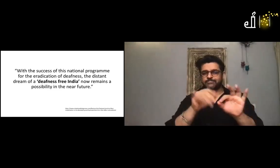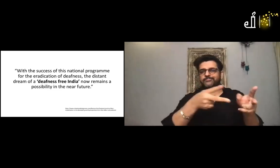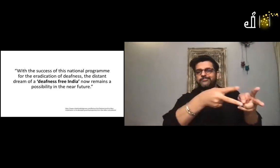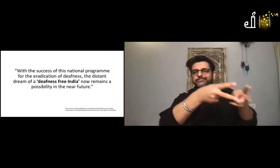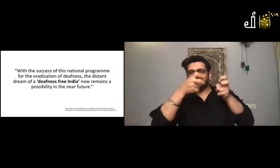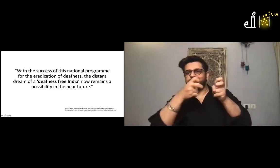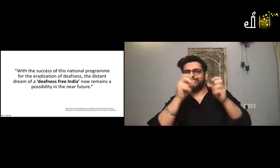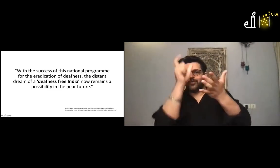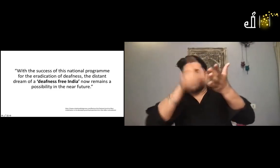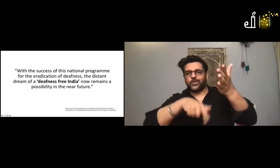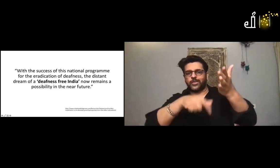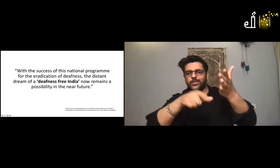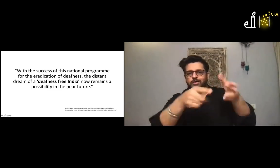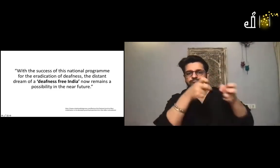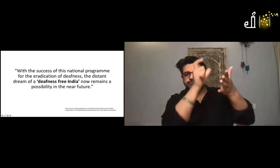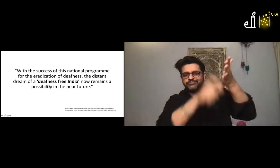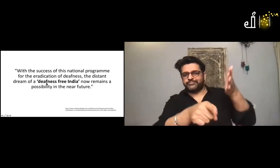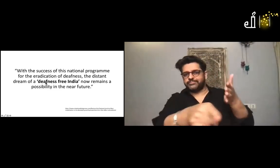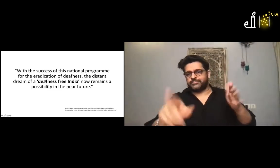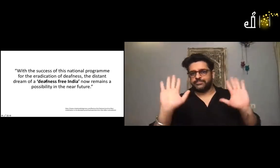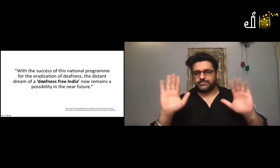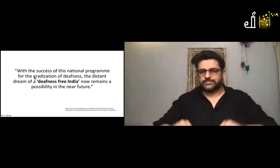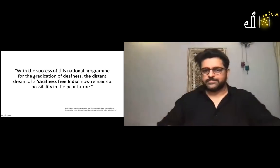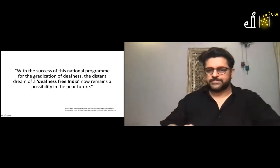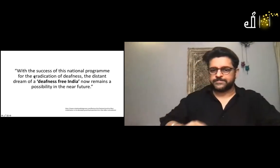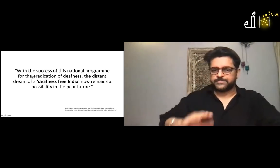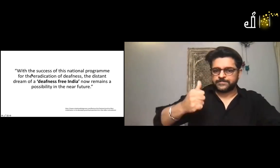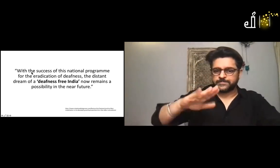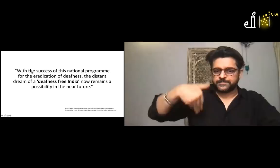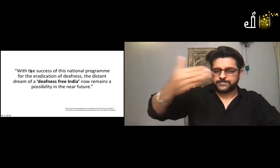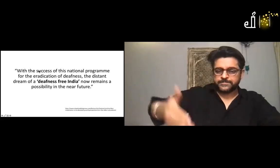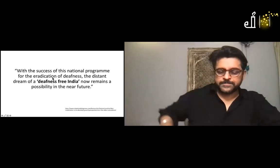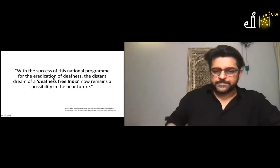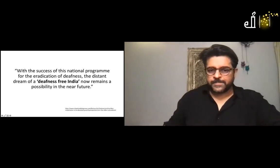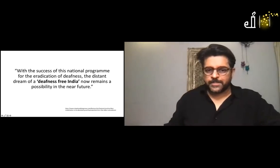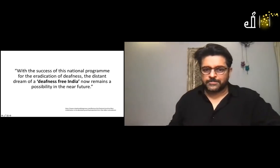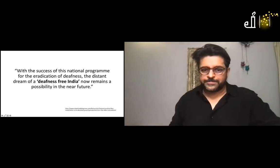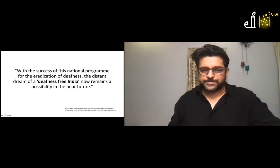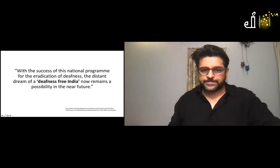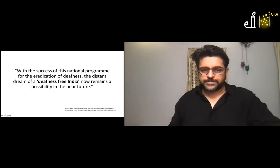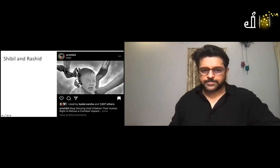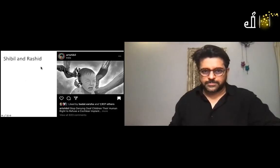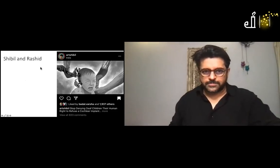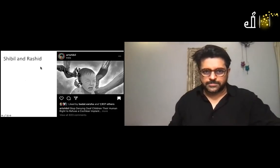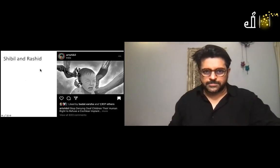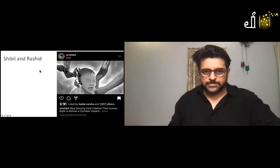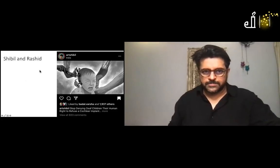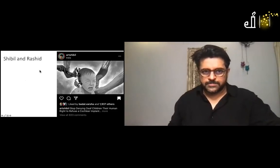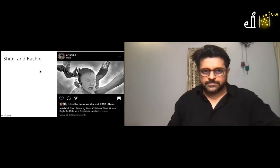it. It has been taken from this particular article, as you can see the reference. Next slide,